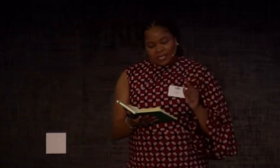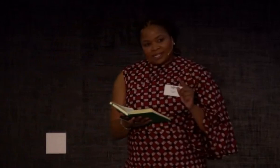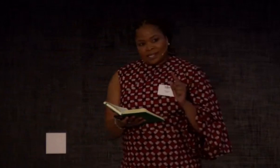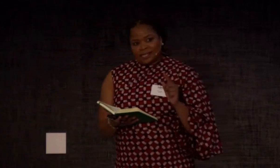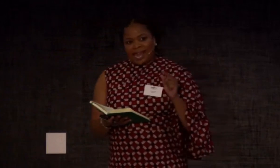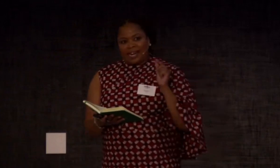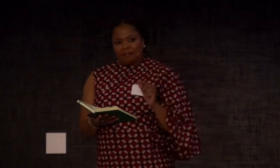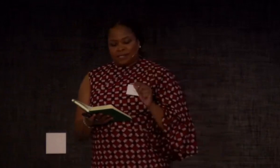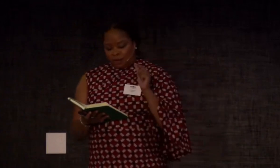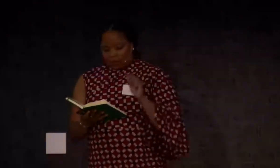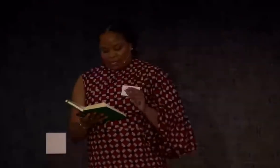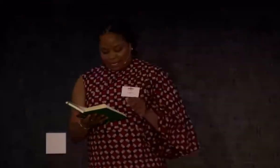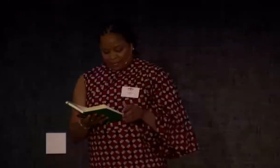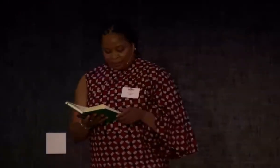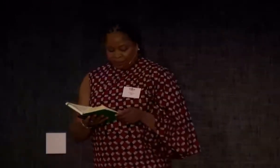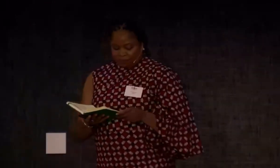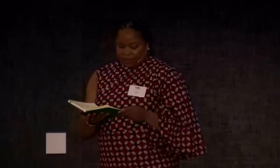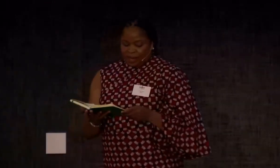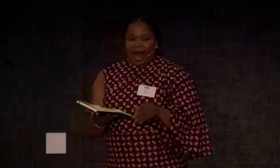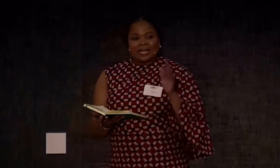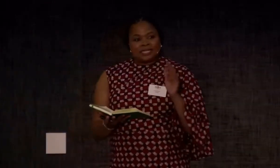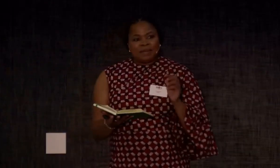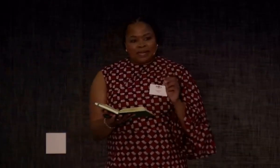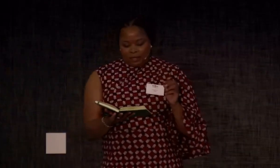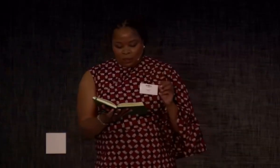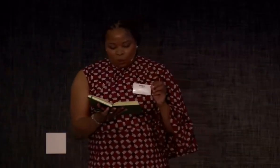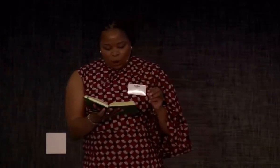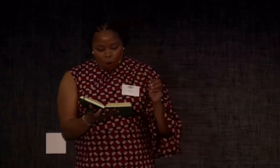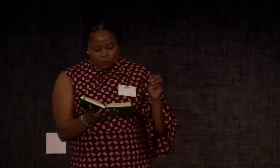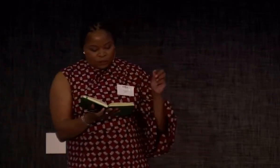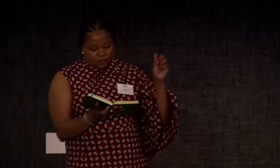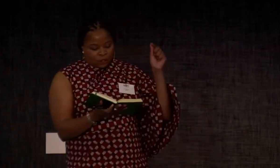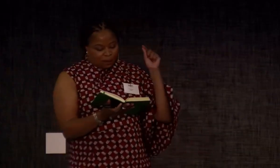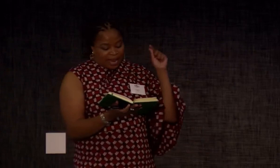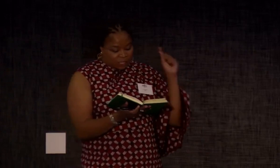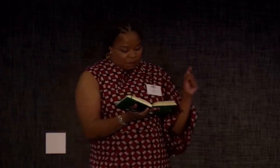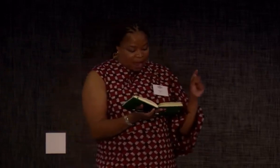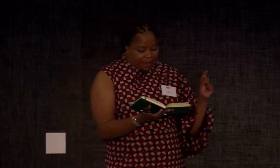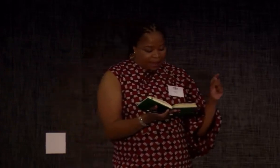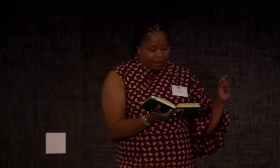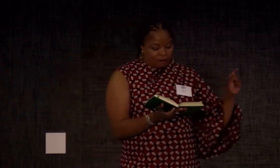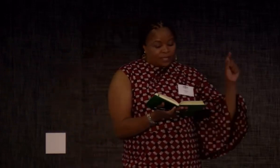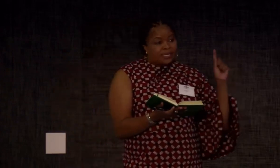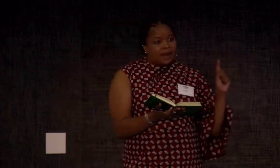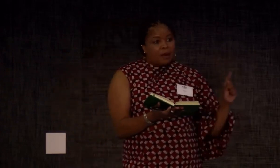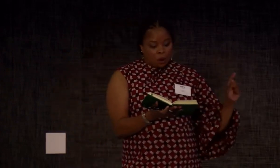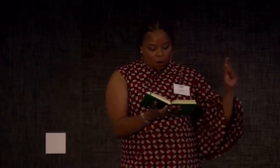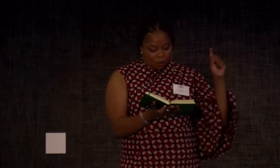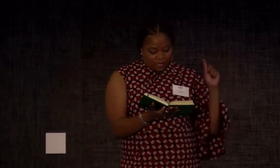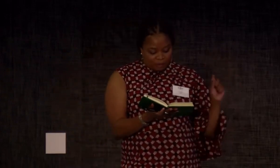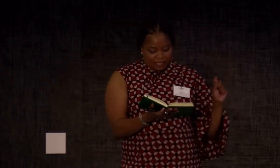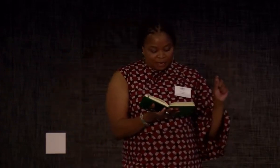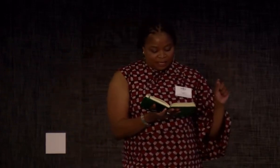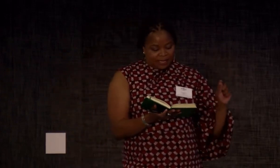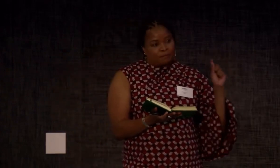all sectors and levels in an organization. Ultimately, we aspire for a scenario where